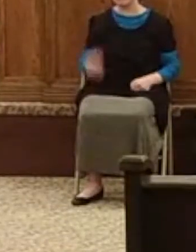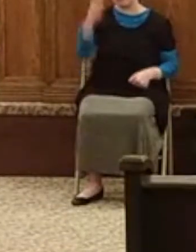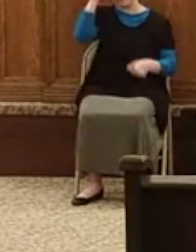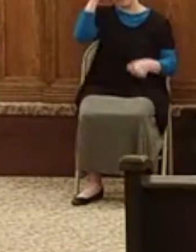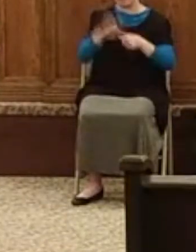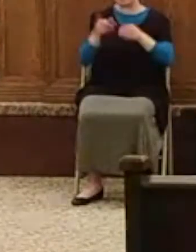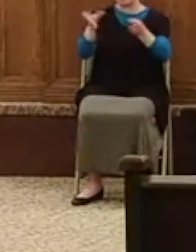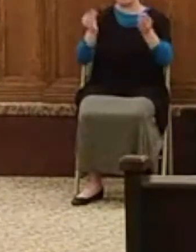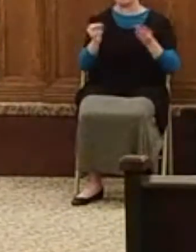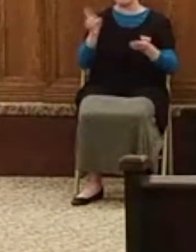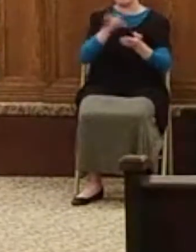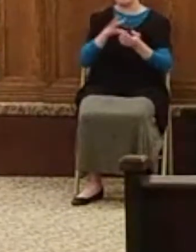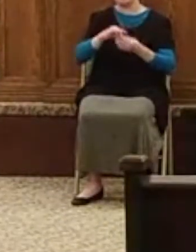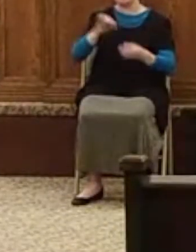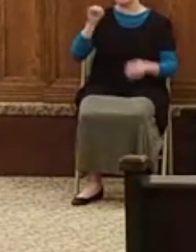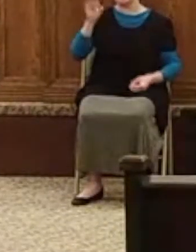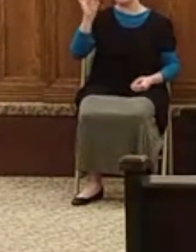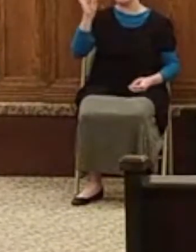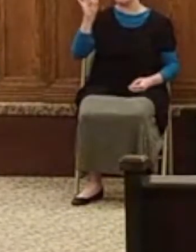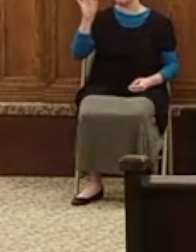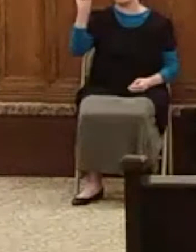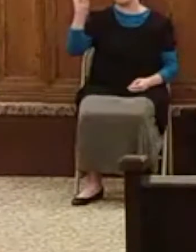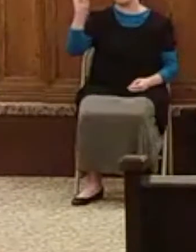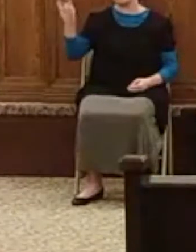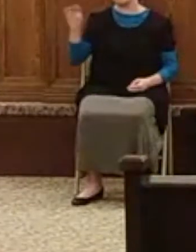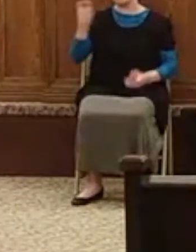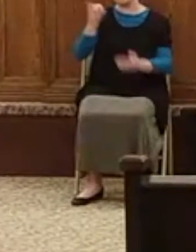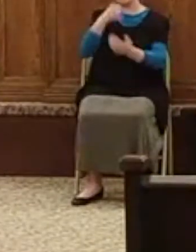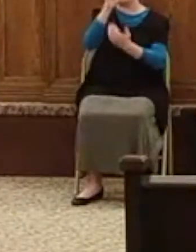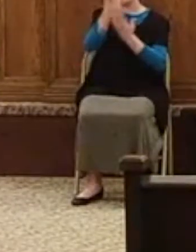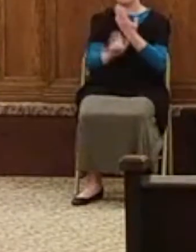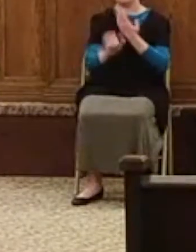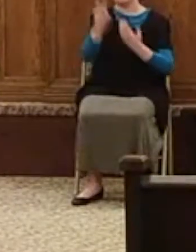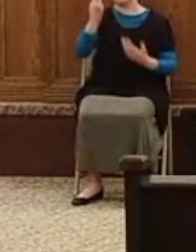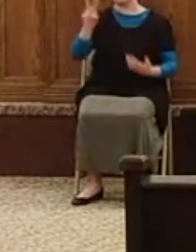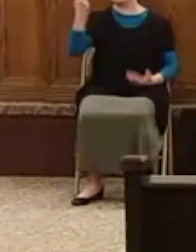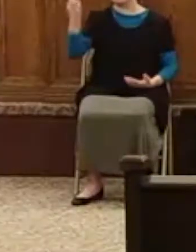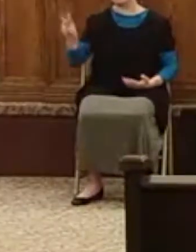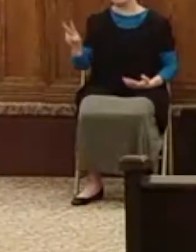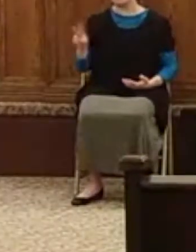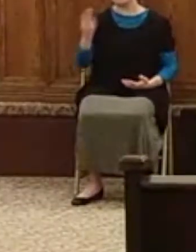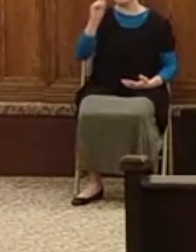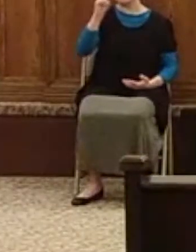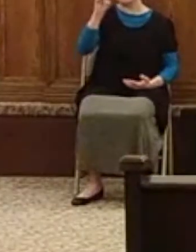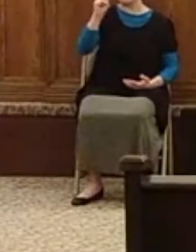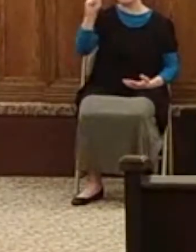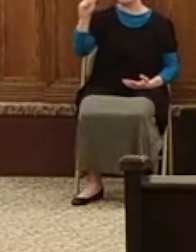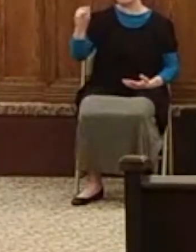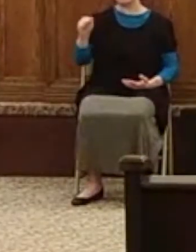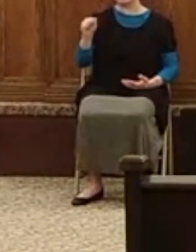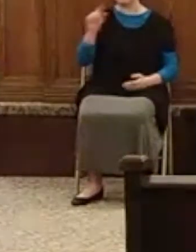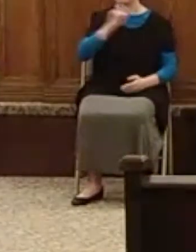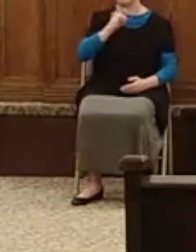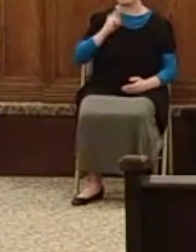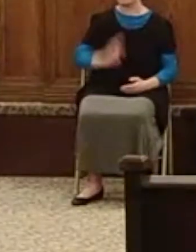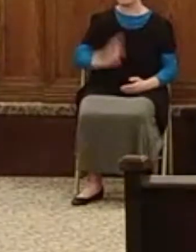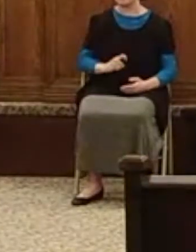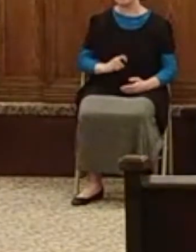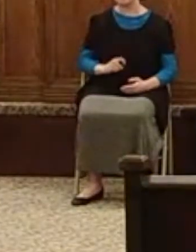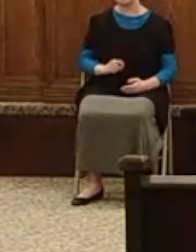Yeah. Yes. I remember getting the Holy Ghost 1988, July 22nd, Odessa, Texas.